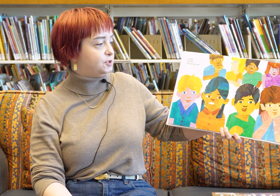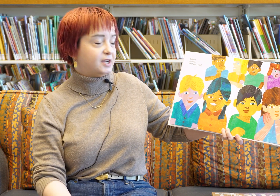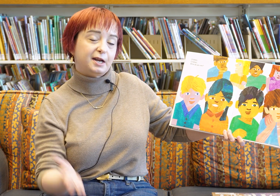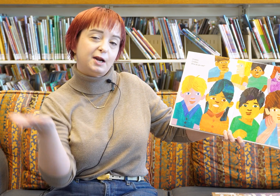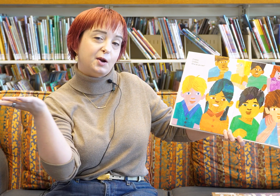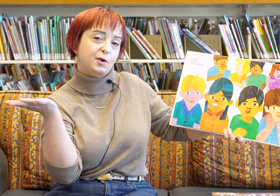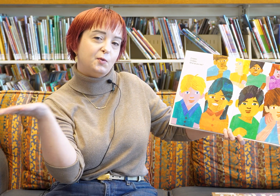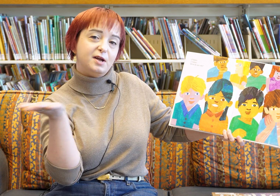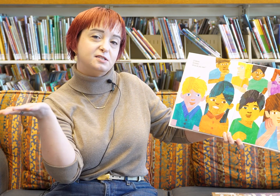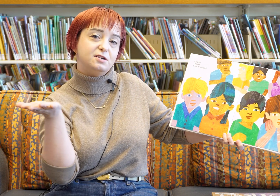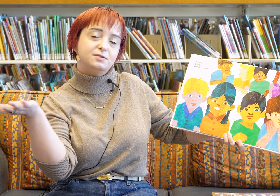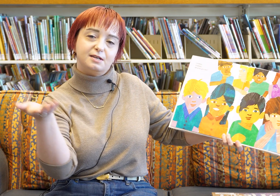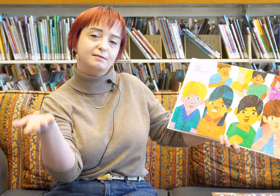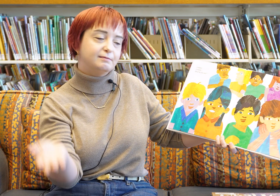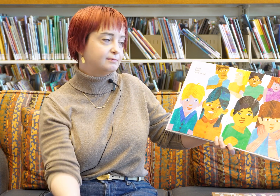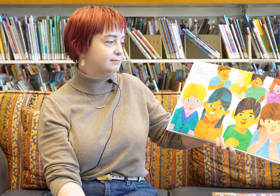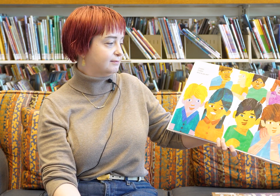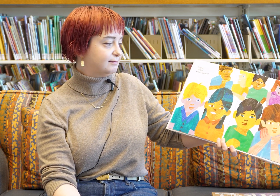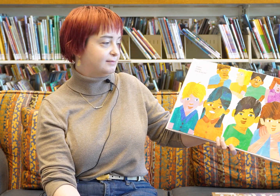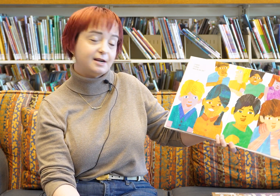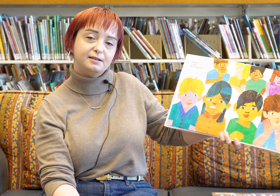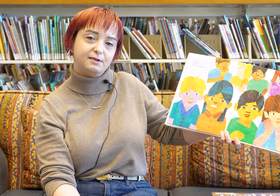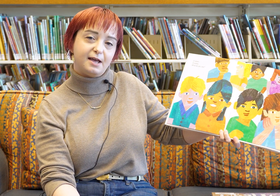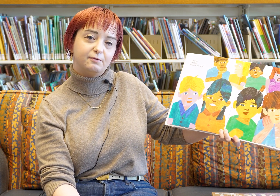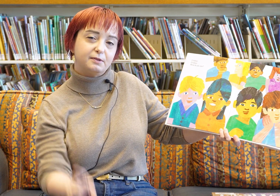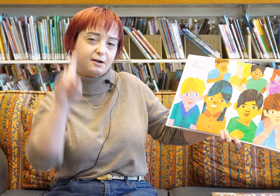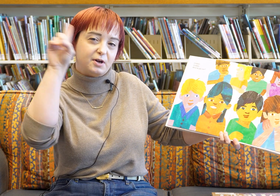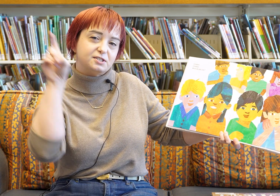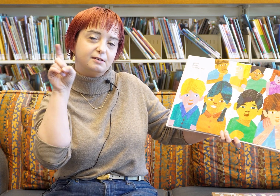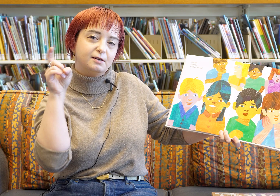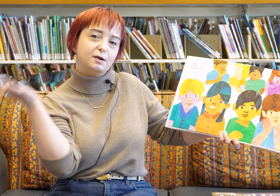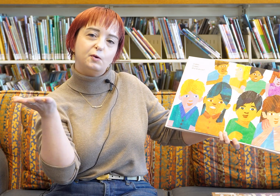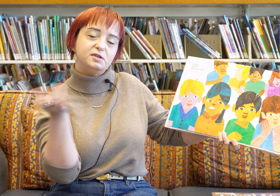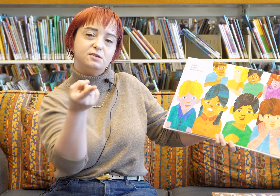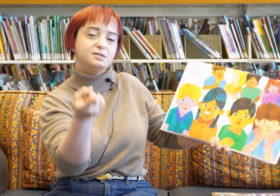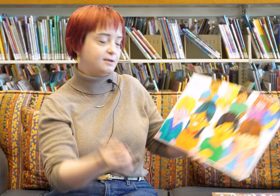Children, what do you see? And I'll leave it with that question. What do you see?